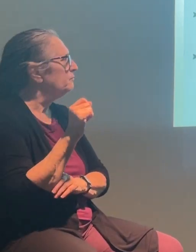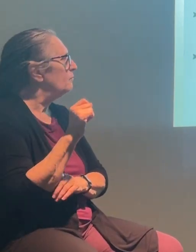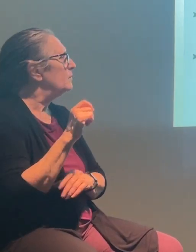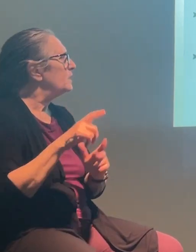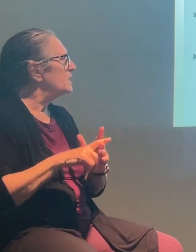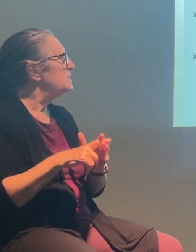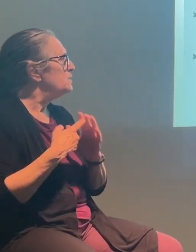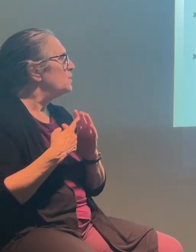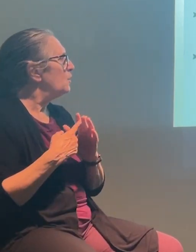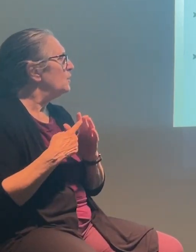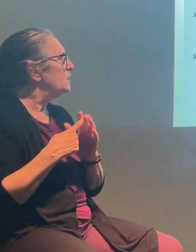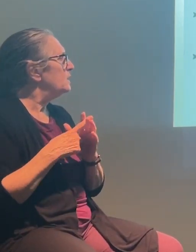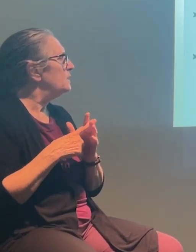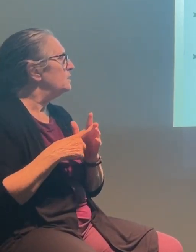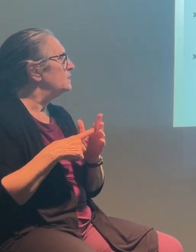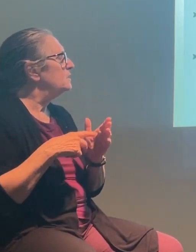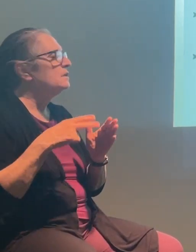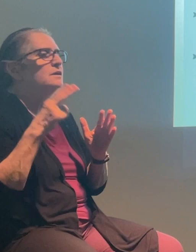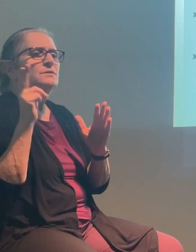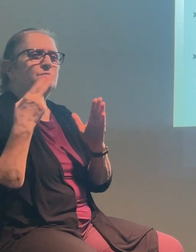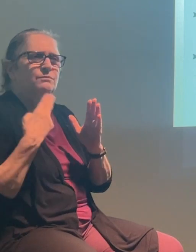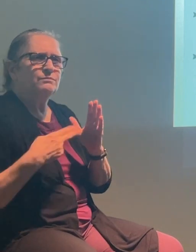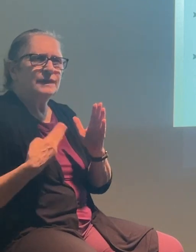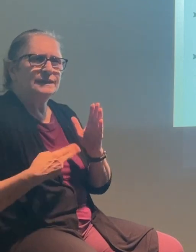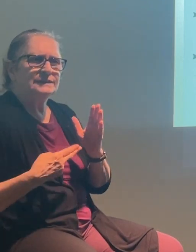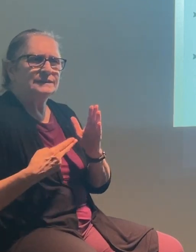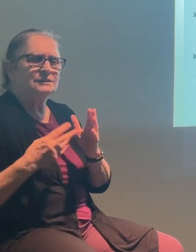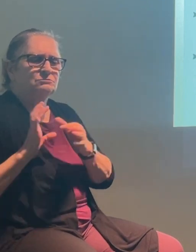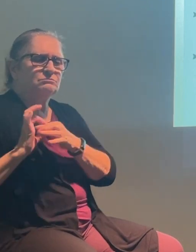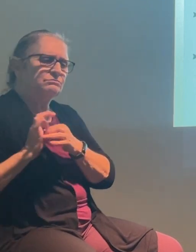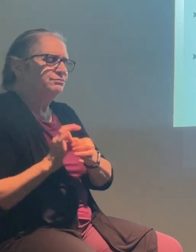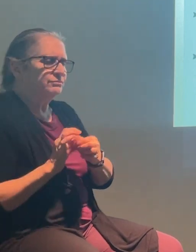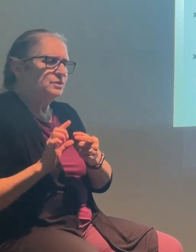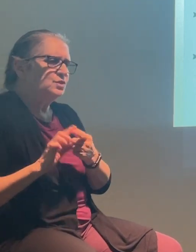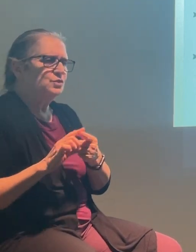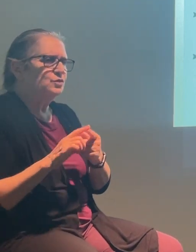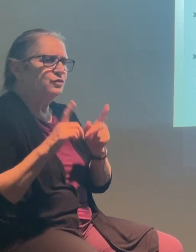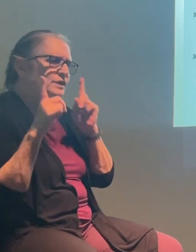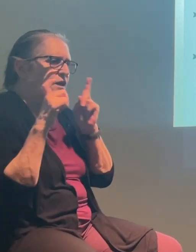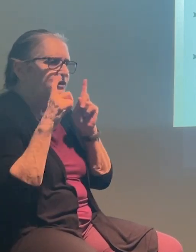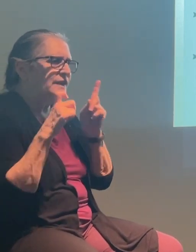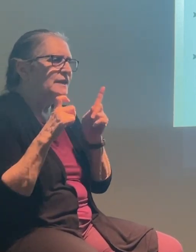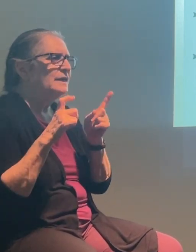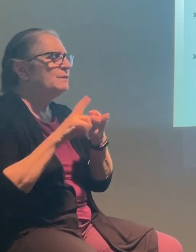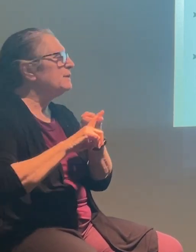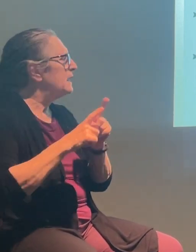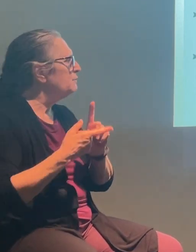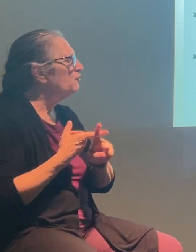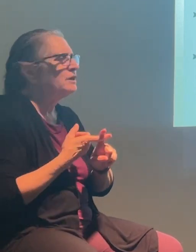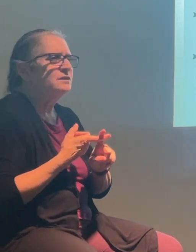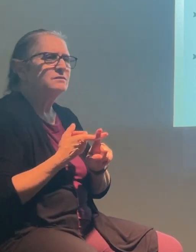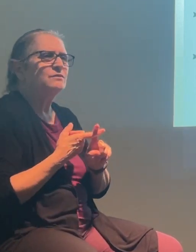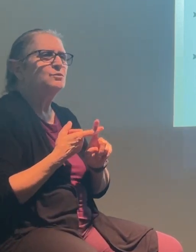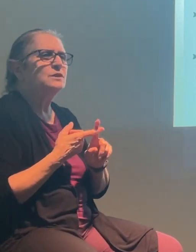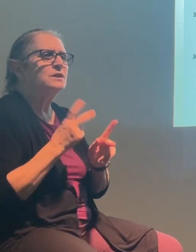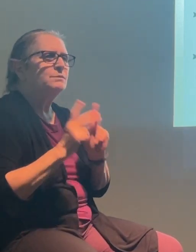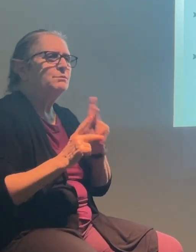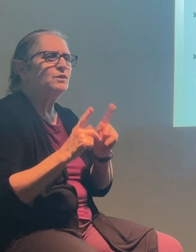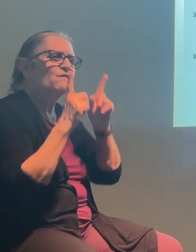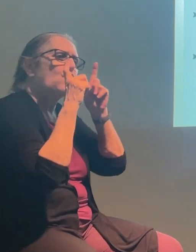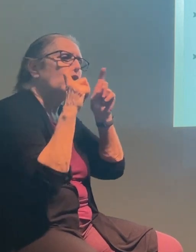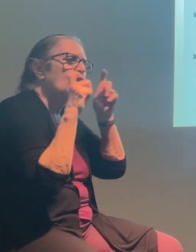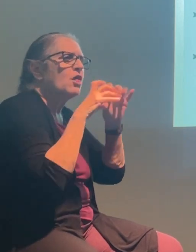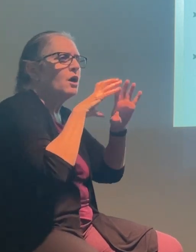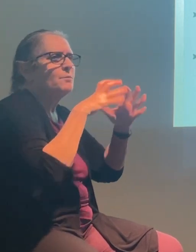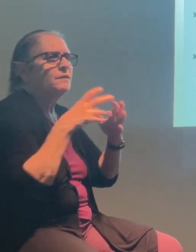dropping painting for photography. And he befriended some of the people from the Photo Club de Paris, which was a